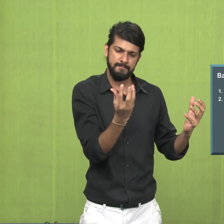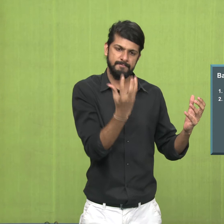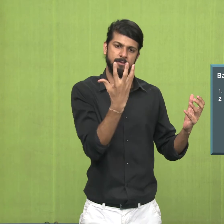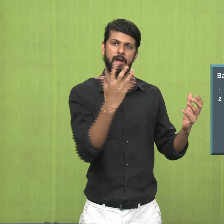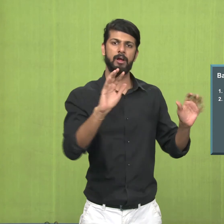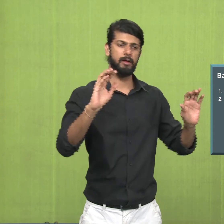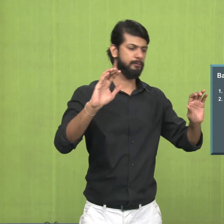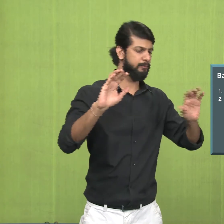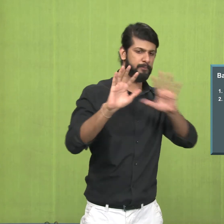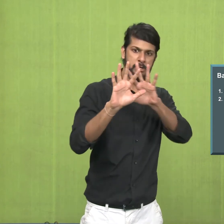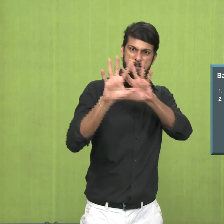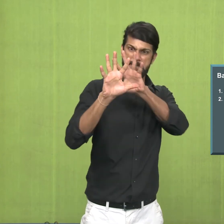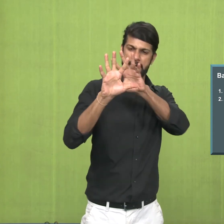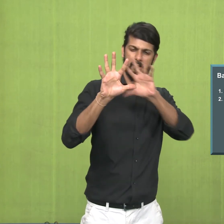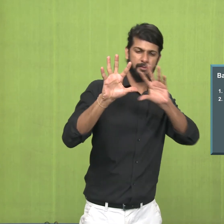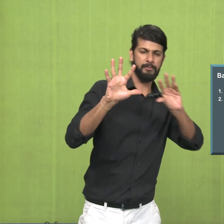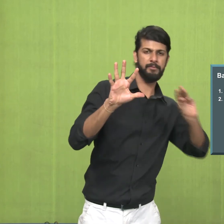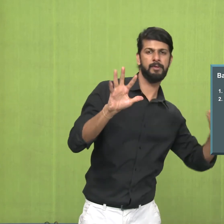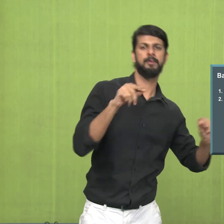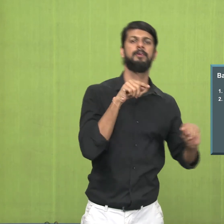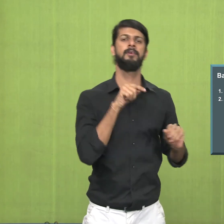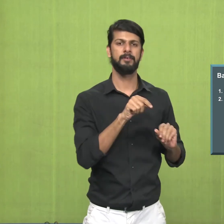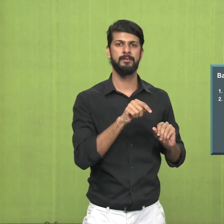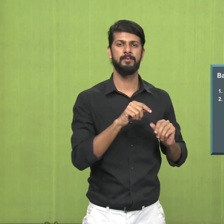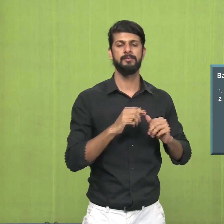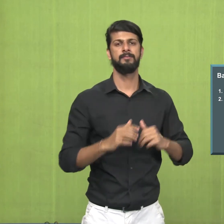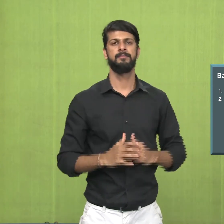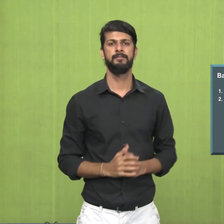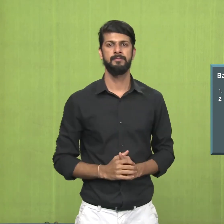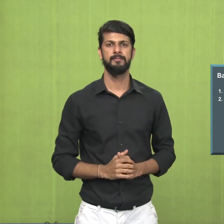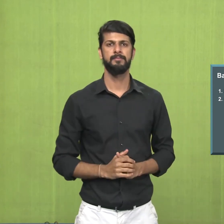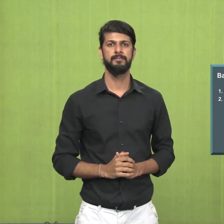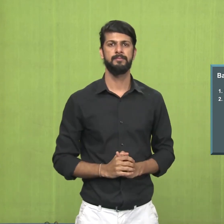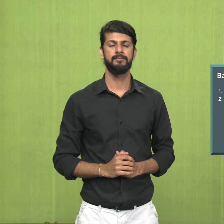light and then repeated uses make it dark.